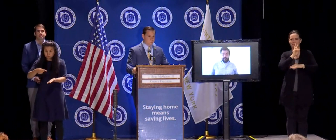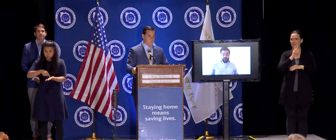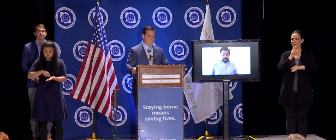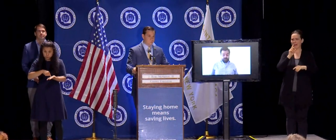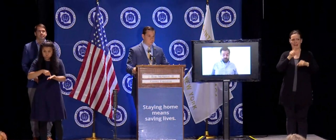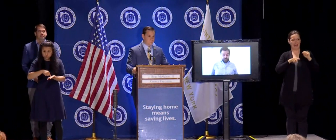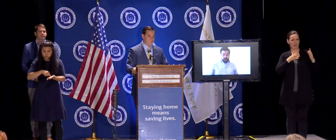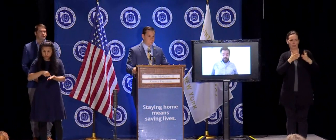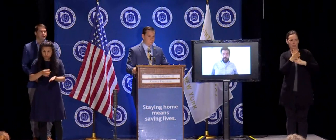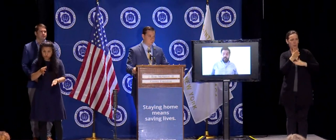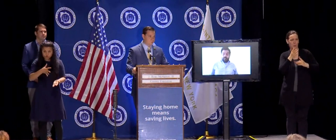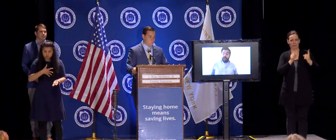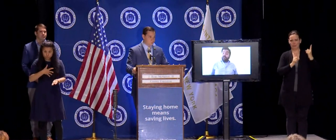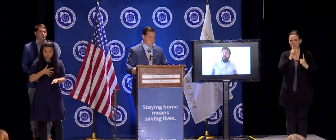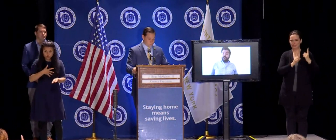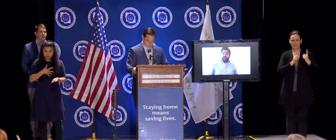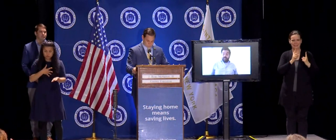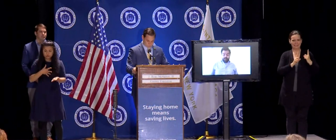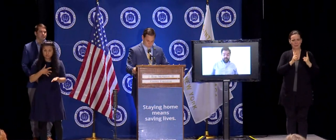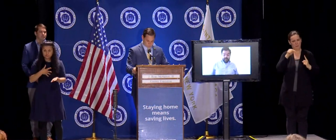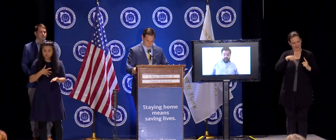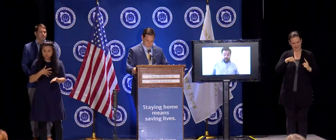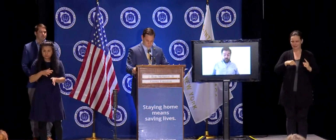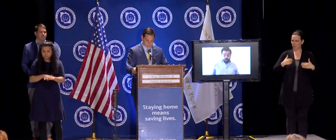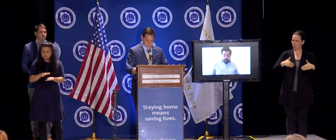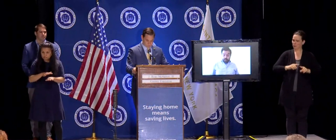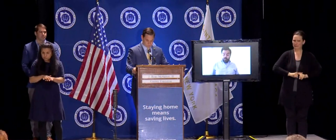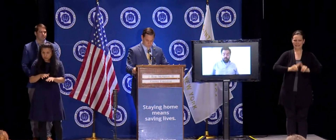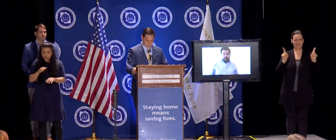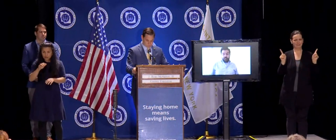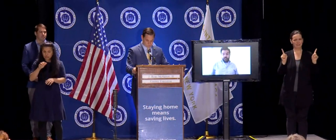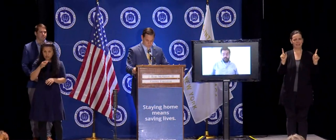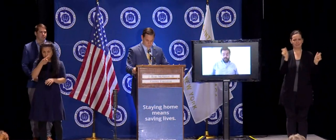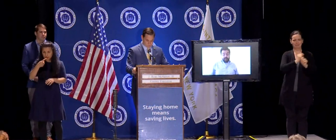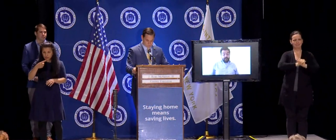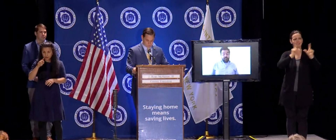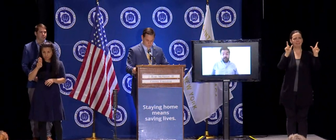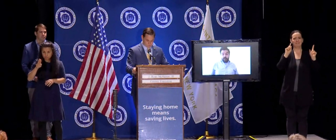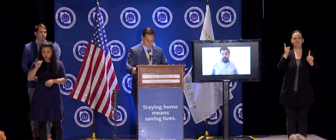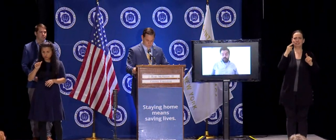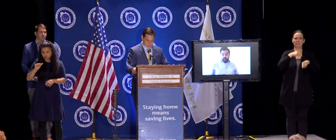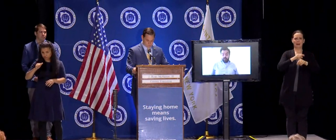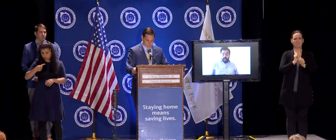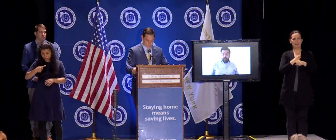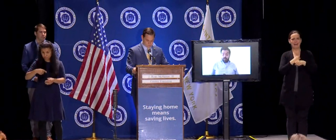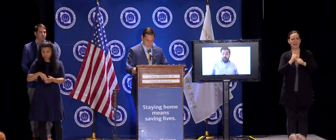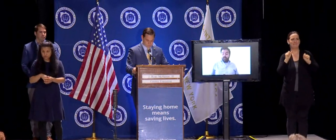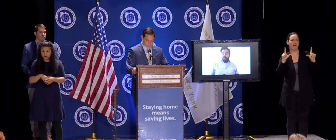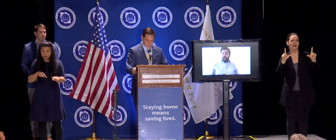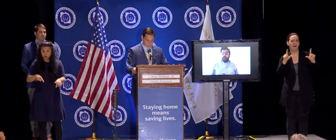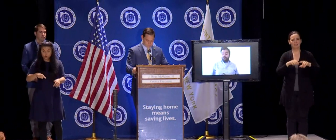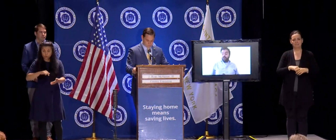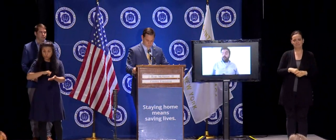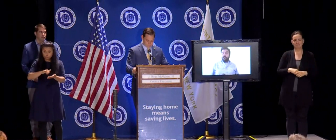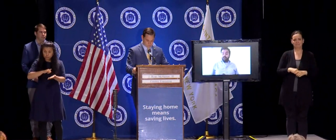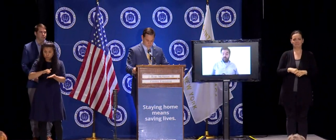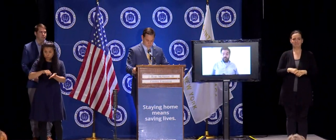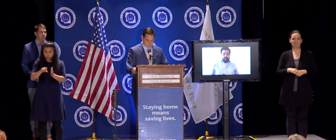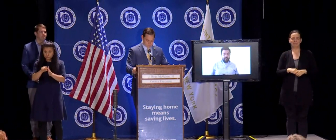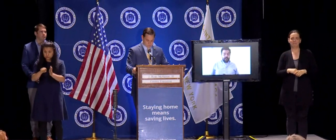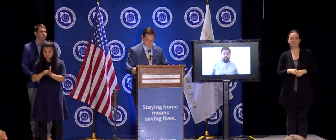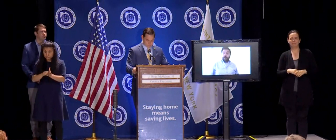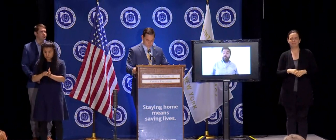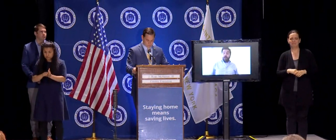and Amazon. The Empire State and its incredible workforce has been vital to our ability to serve our